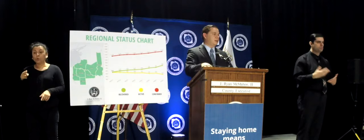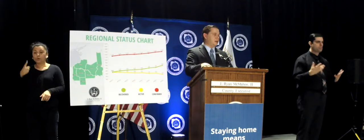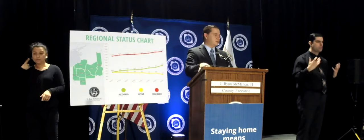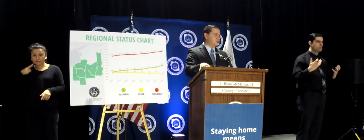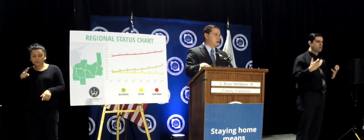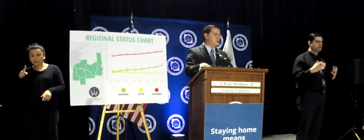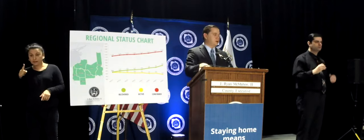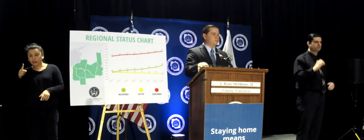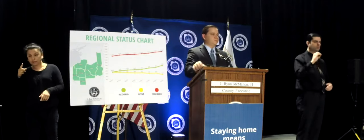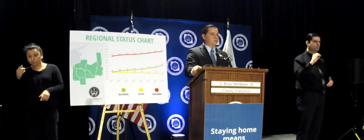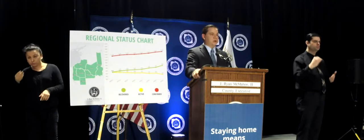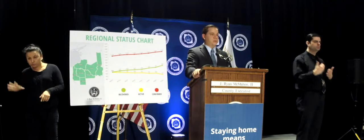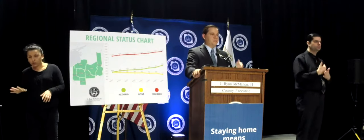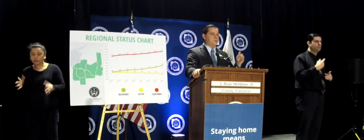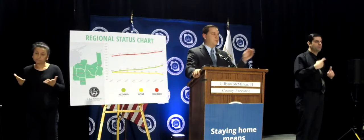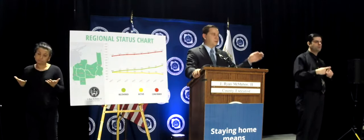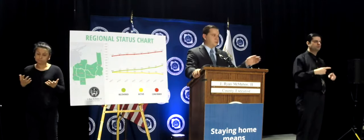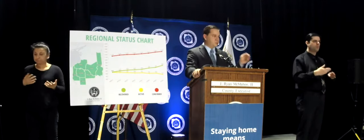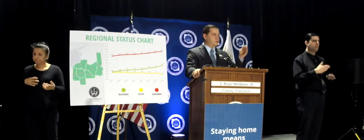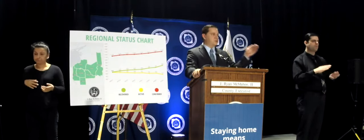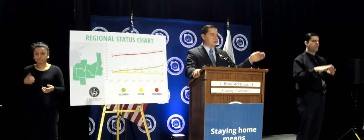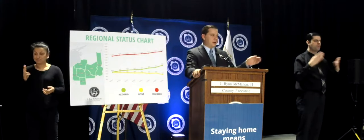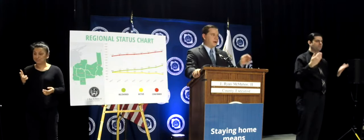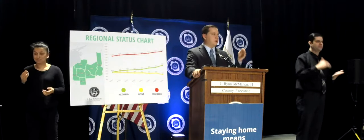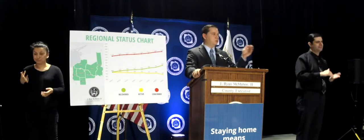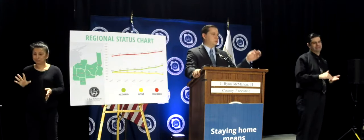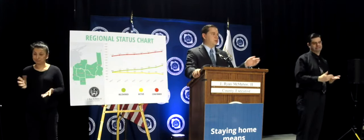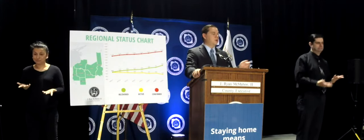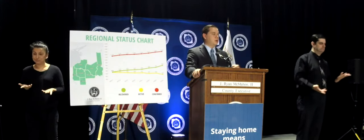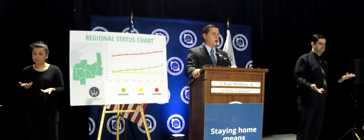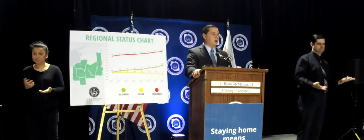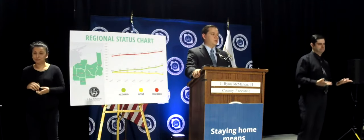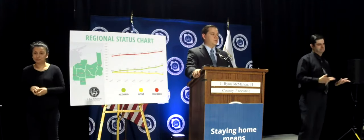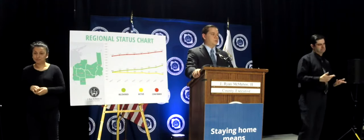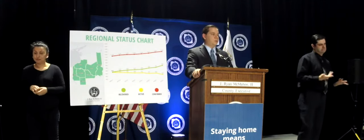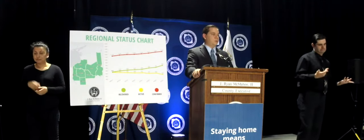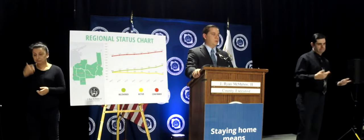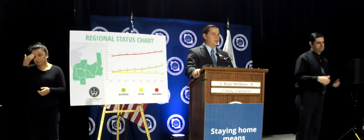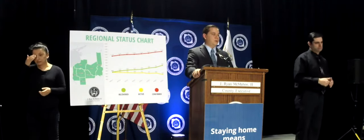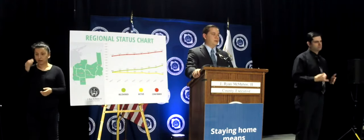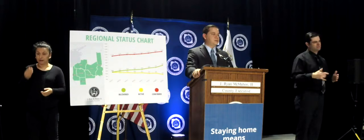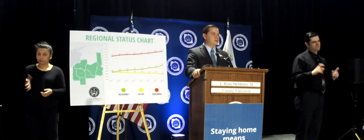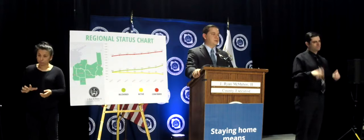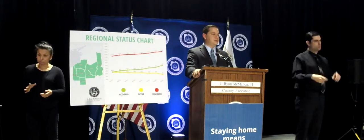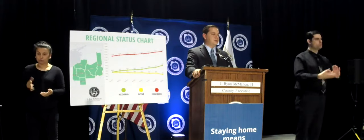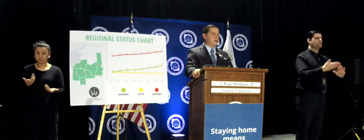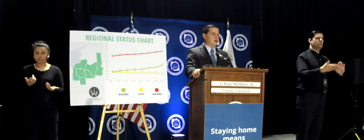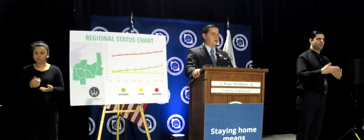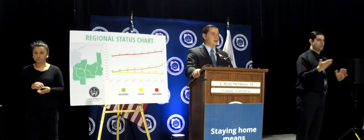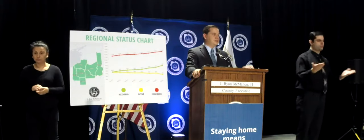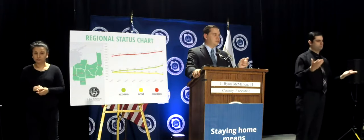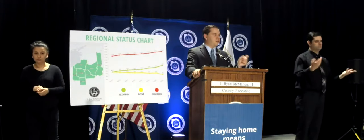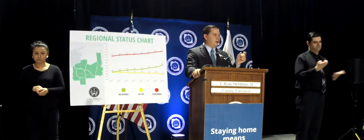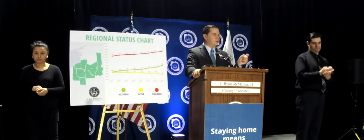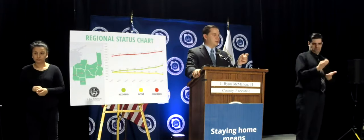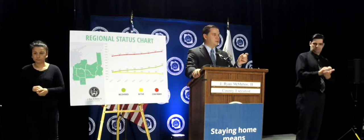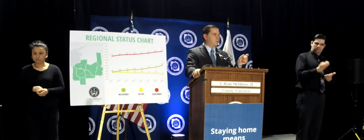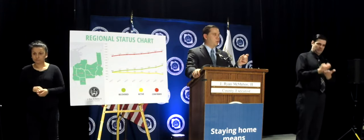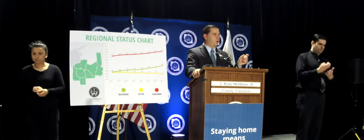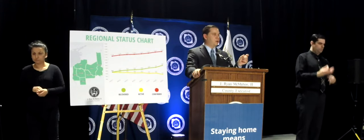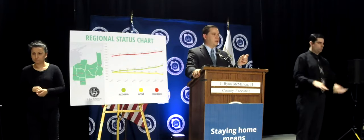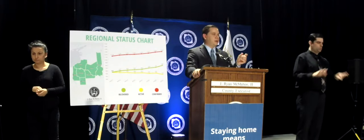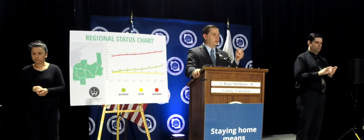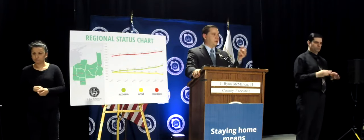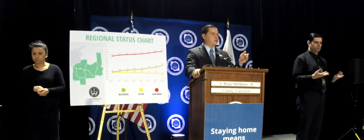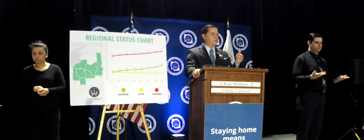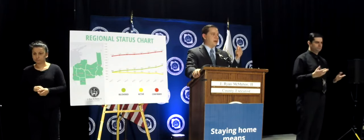before anything else starts up, we got to remind people that there's business going on now. We need to test this virus at some